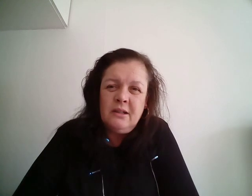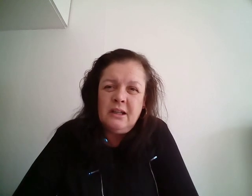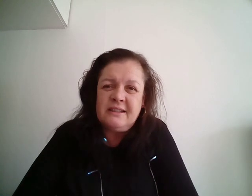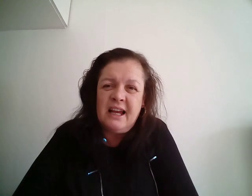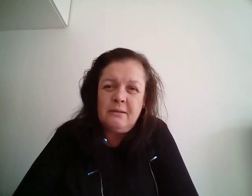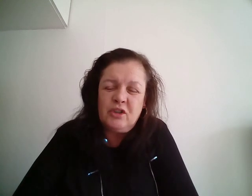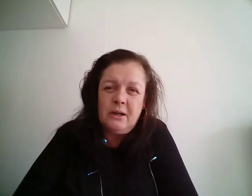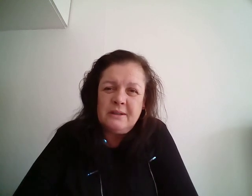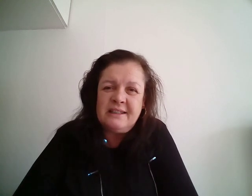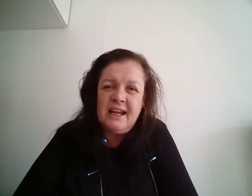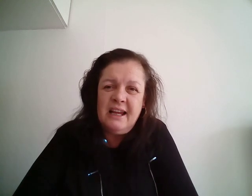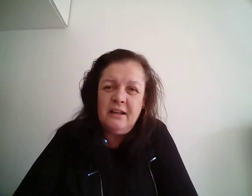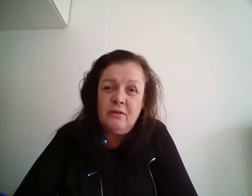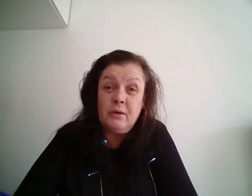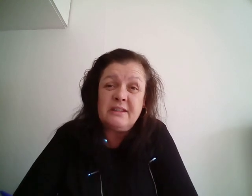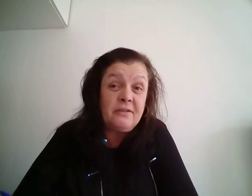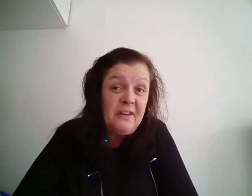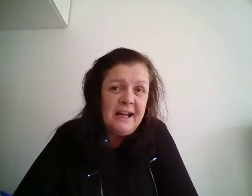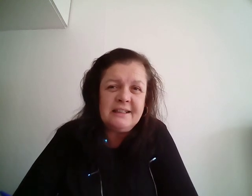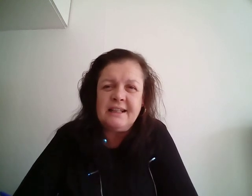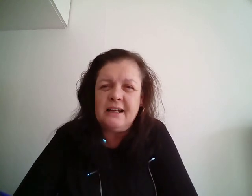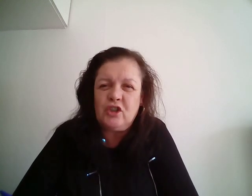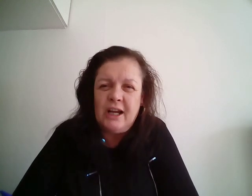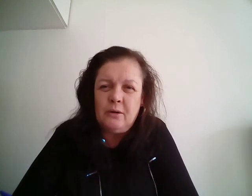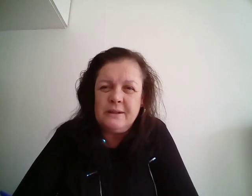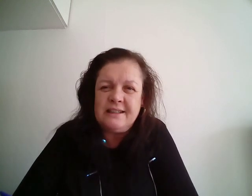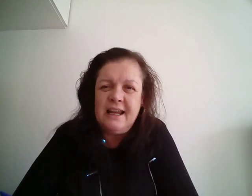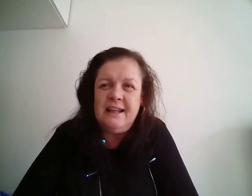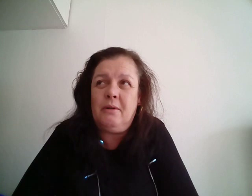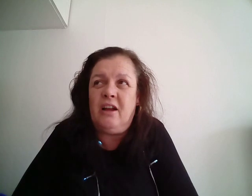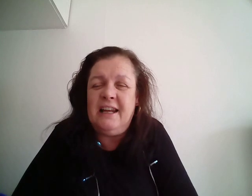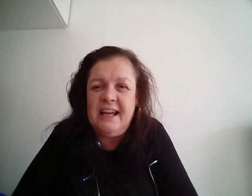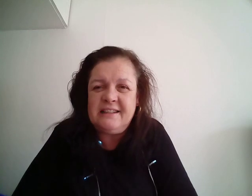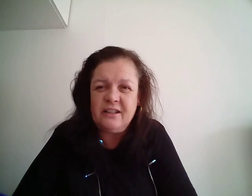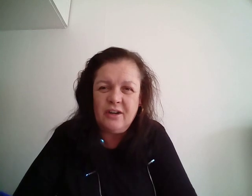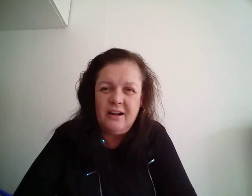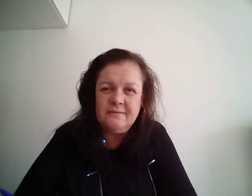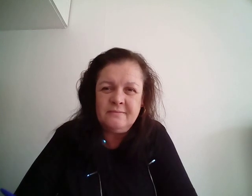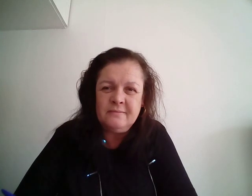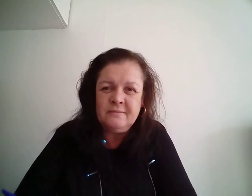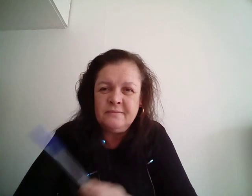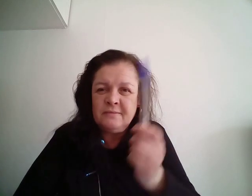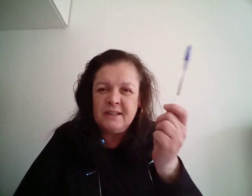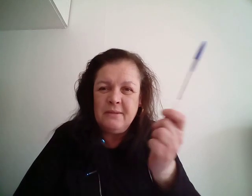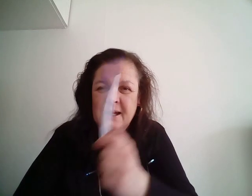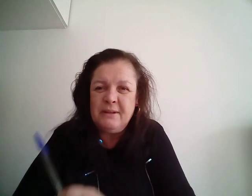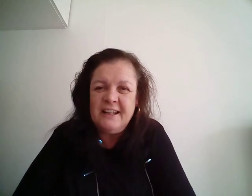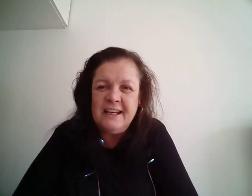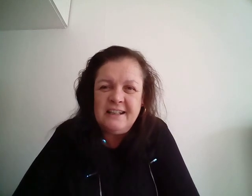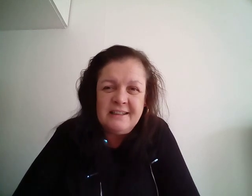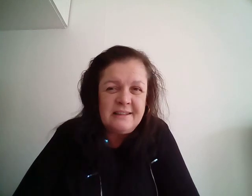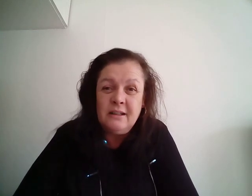a time, shall we say, if we was to find out, shall we say, there we are later on, that maybe these